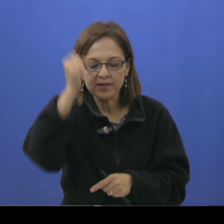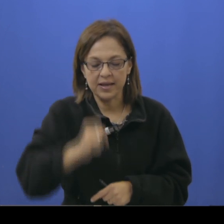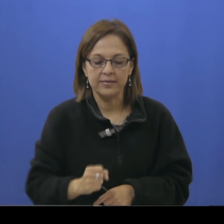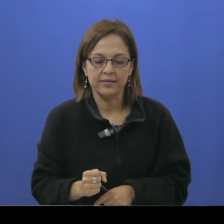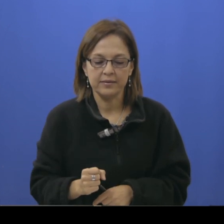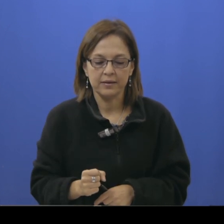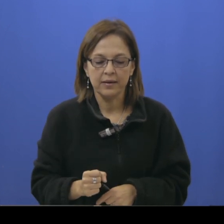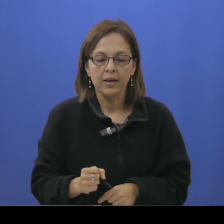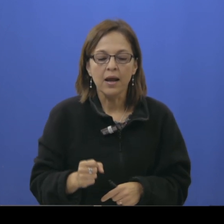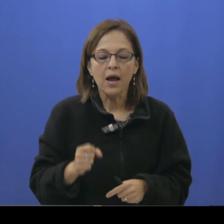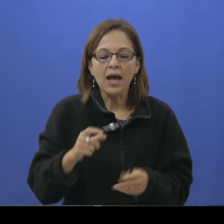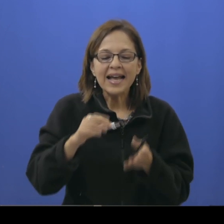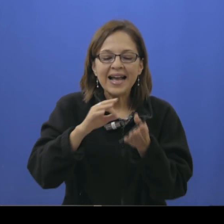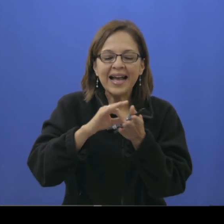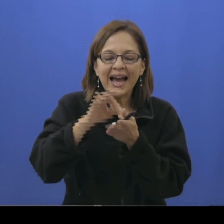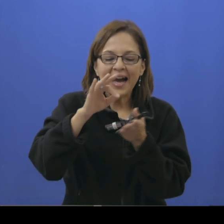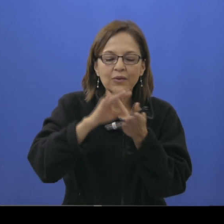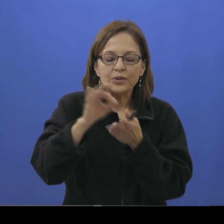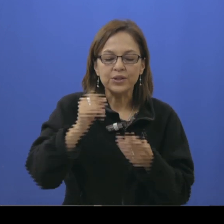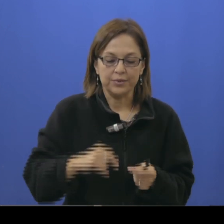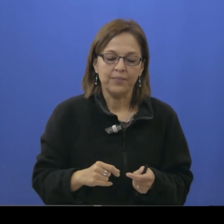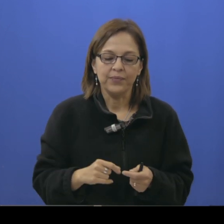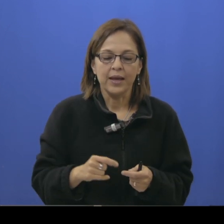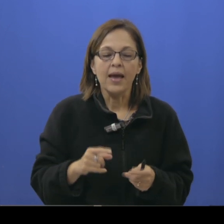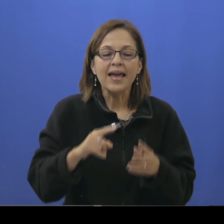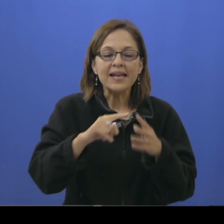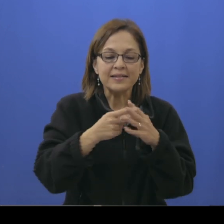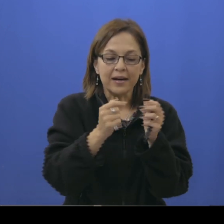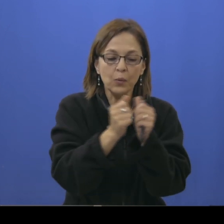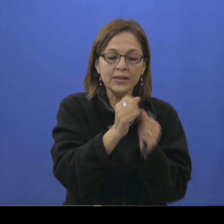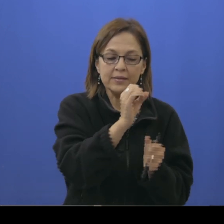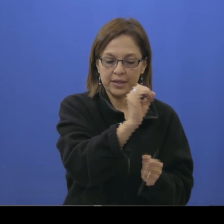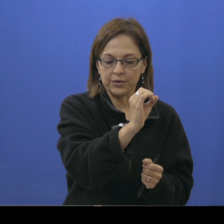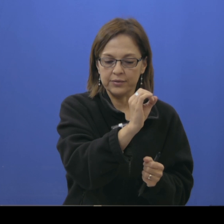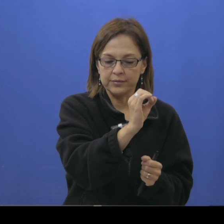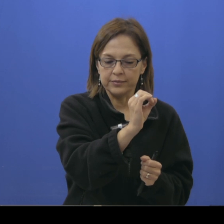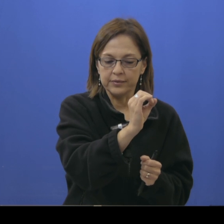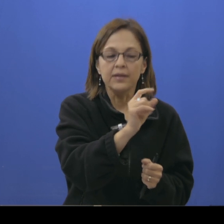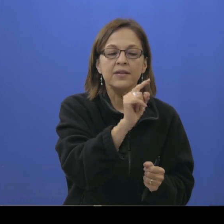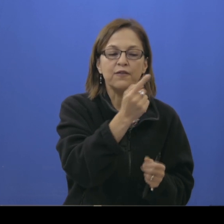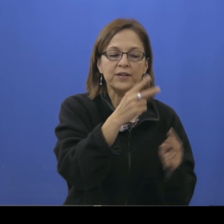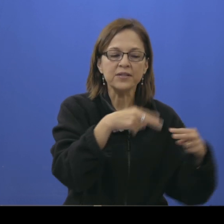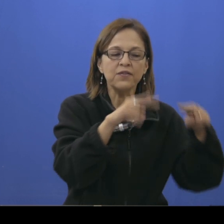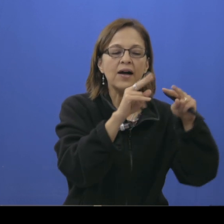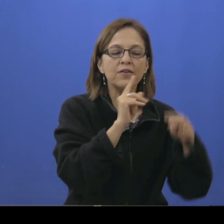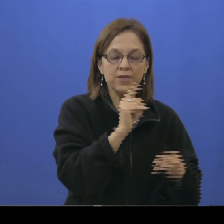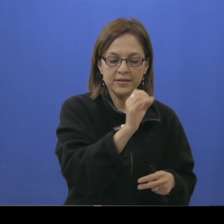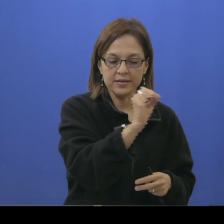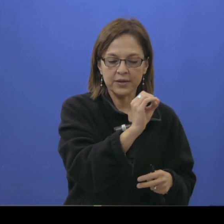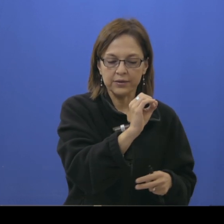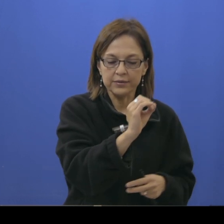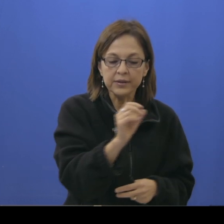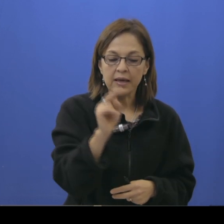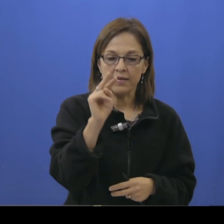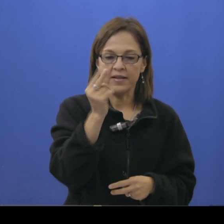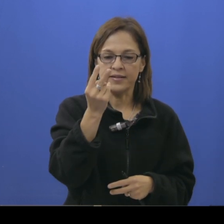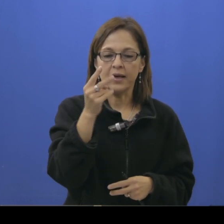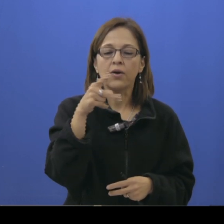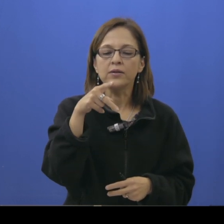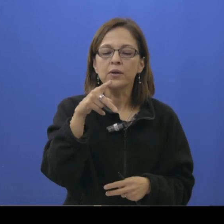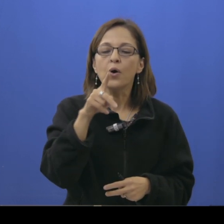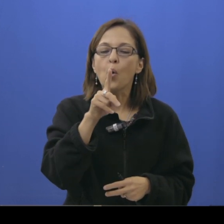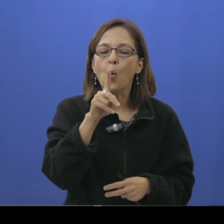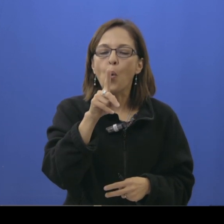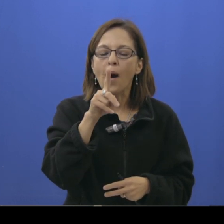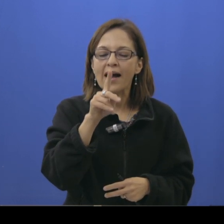common sense. Count. Start with 0. The first value is 0. The